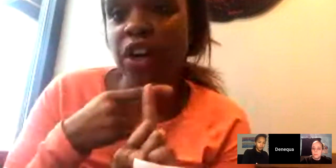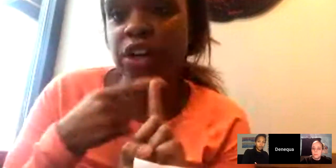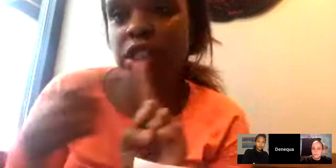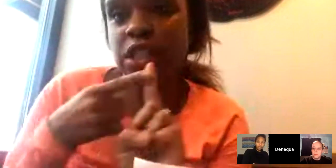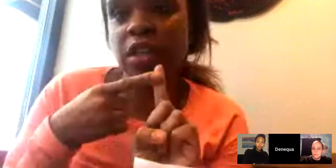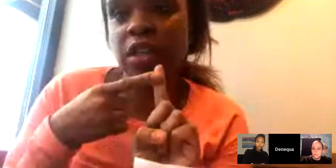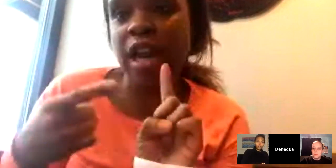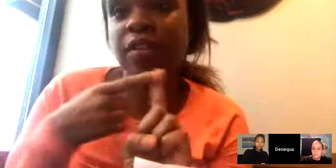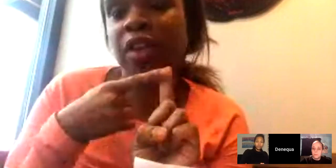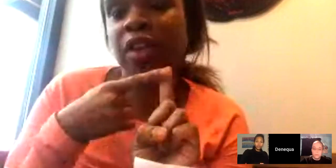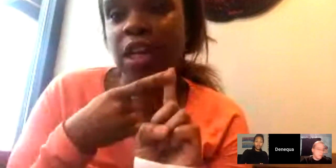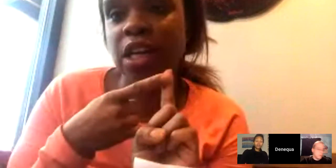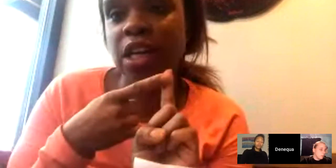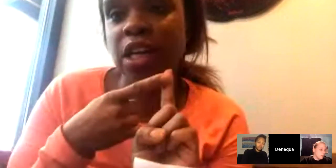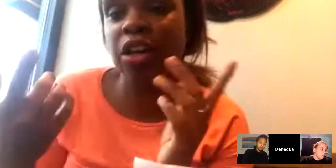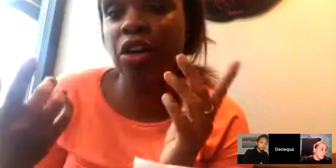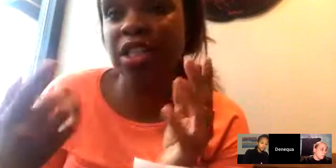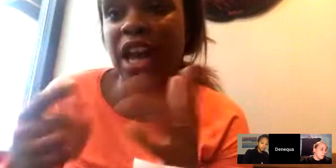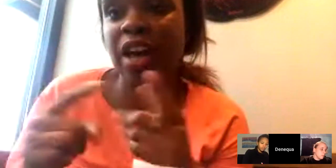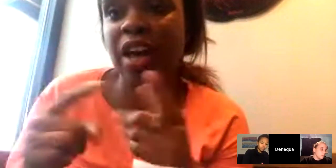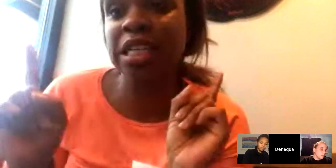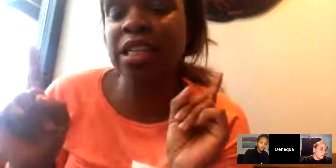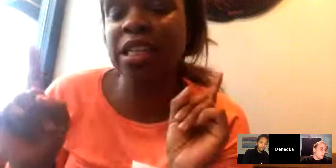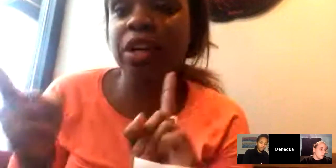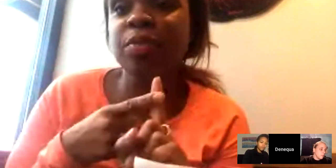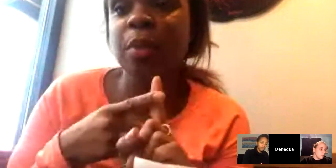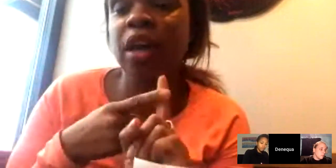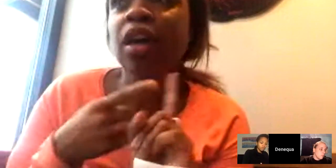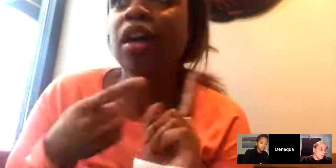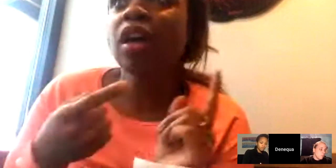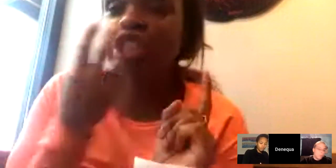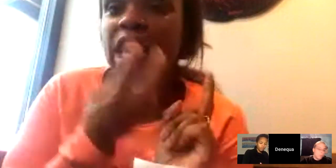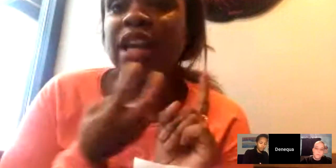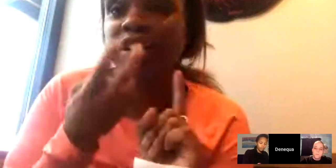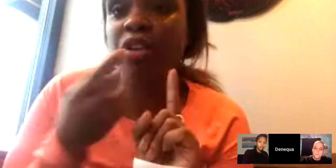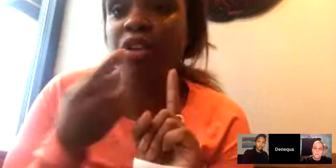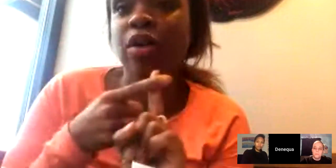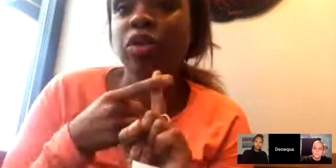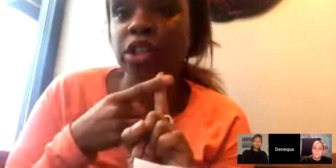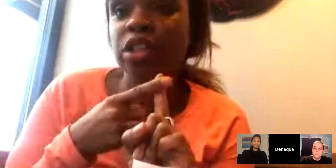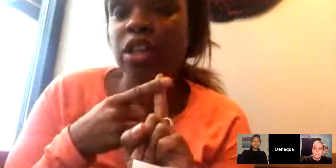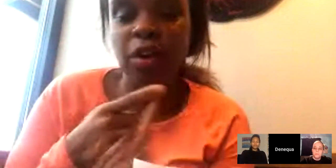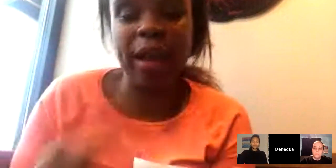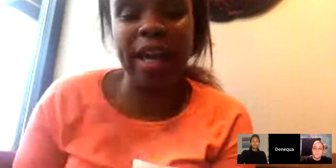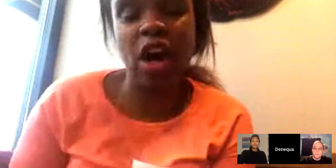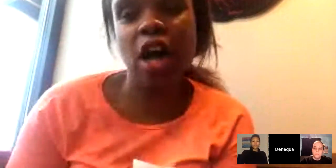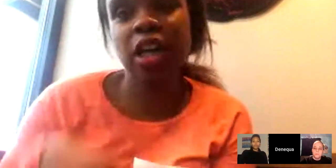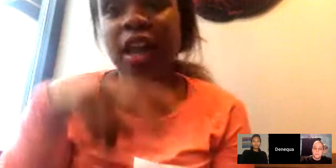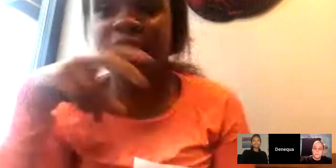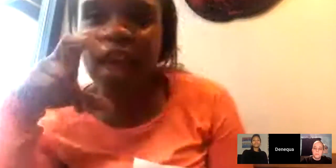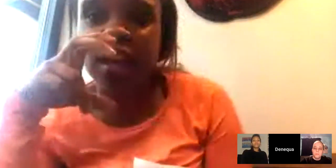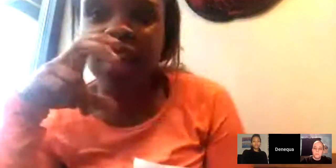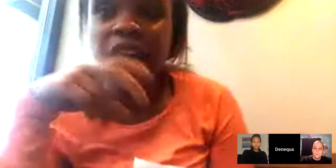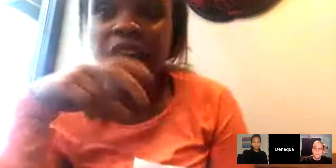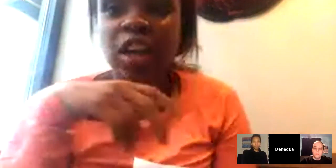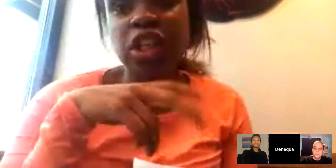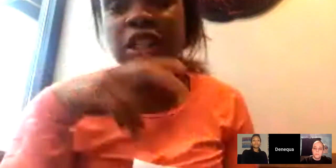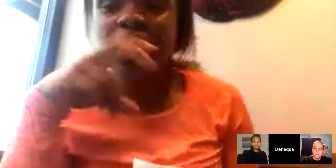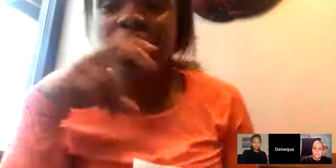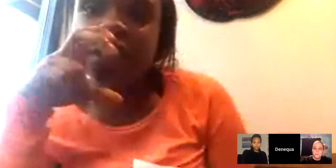first kind of like this, and I know it's not a big difference, but she had it on her mouth, which is the only way I caught it. And then she does this to